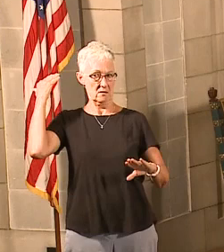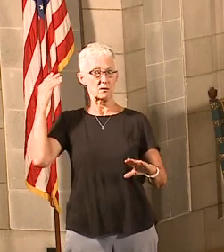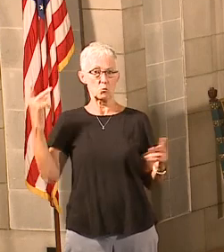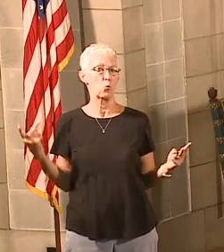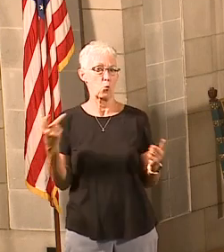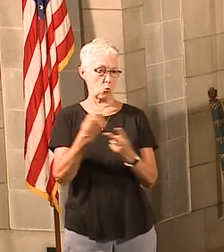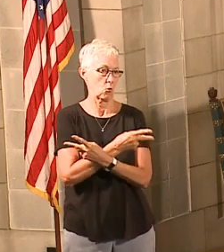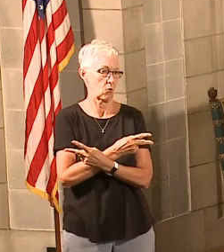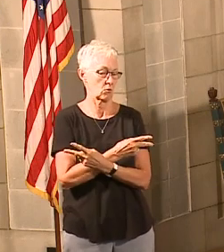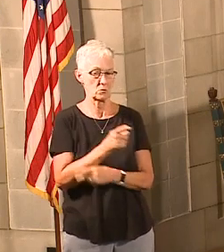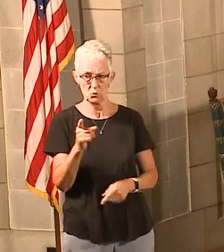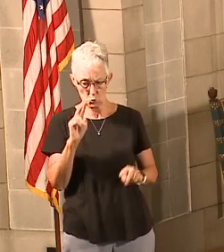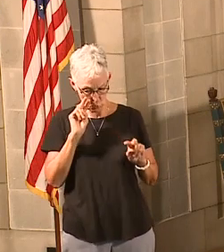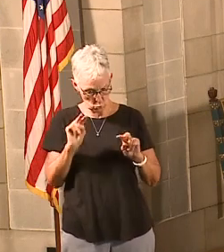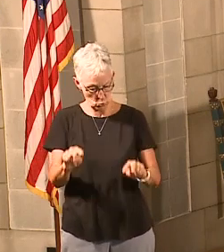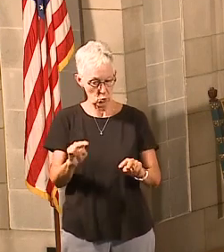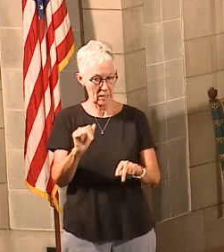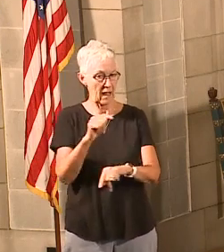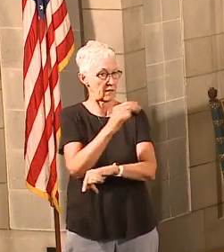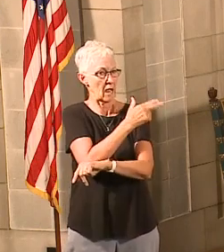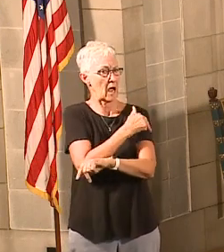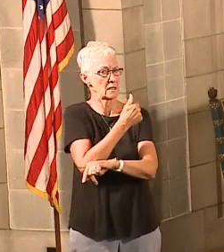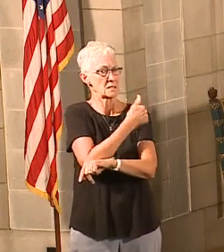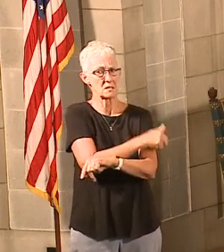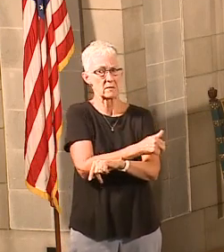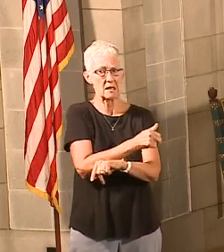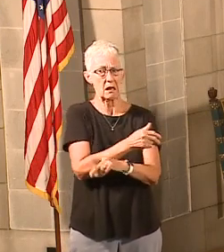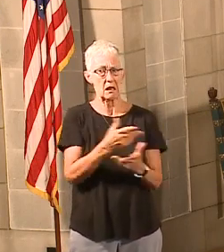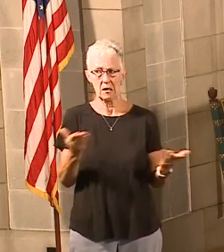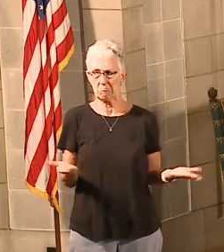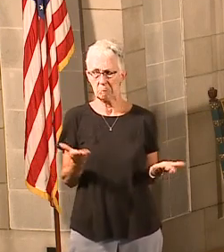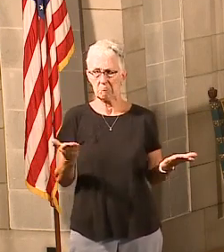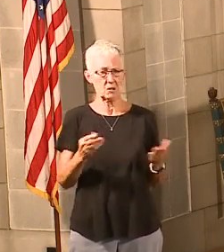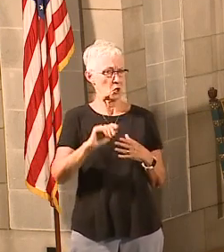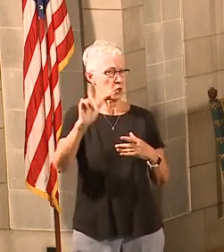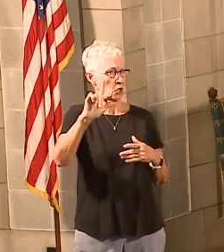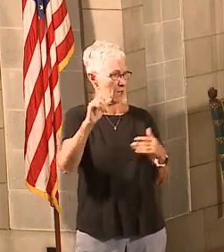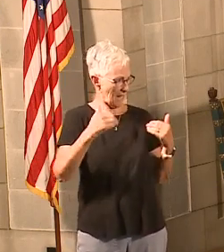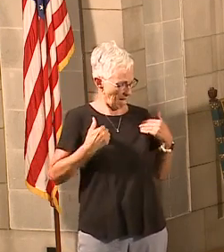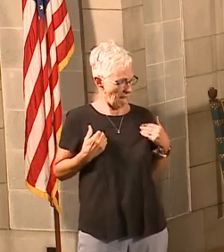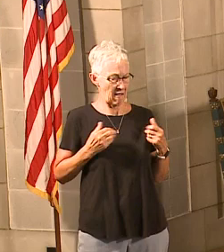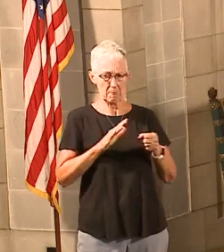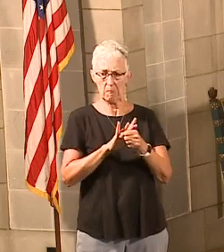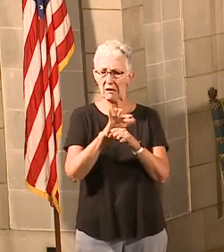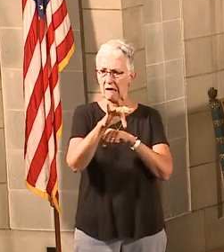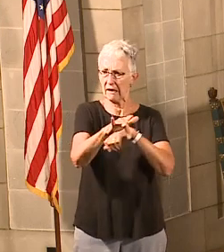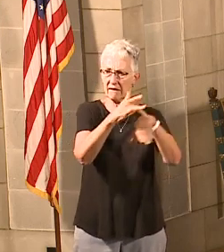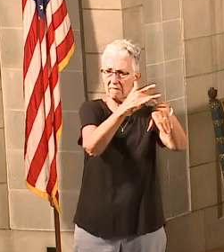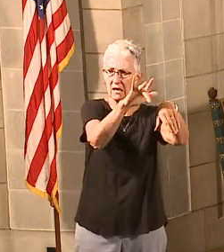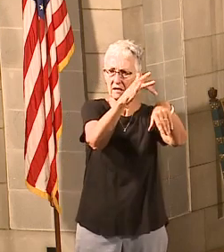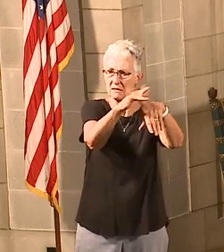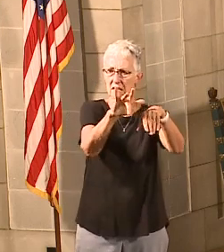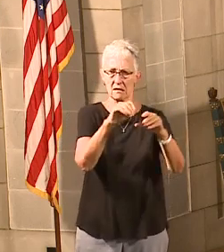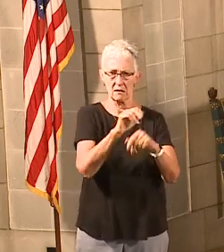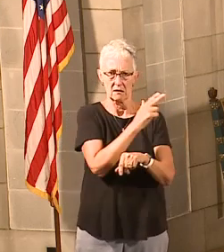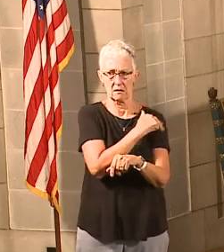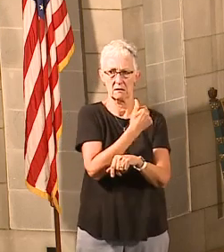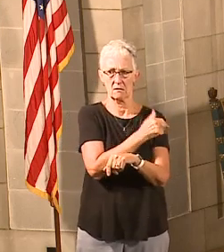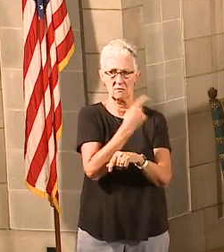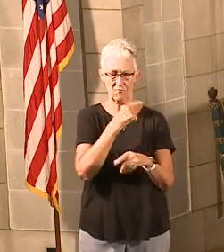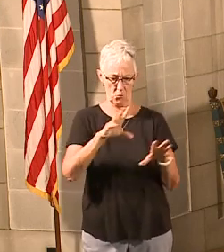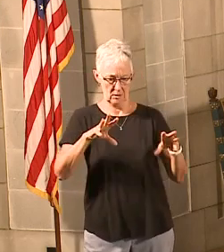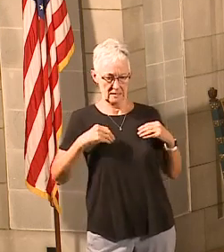the hospitalizations, which is really our guiding post here, is do you have the hospital capacity? I think at the time we were